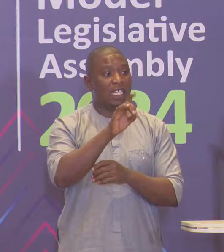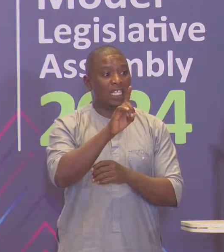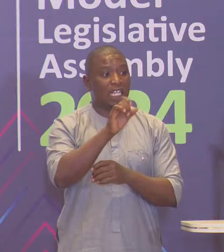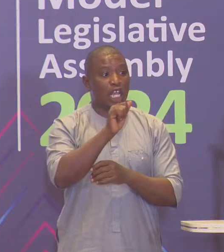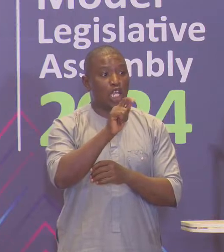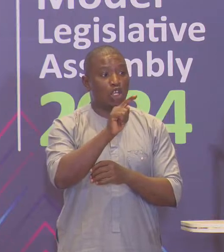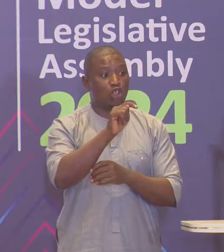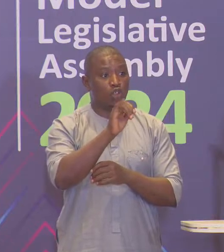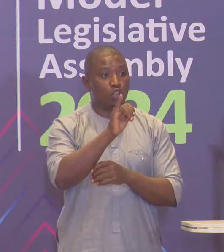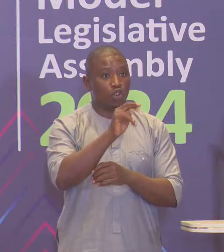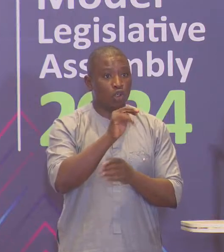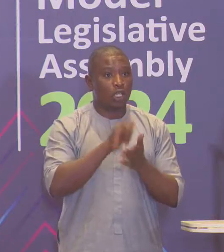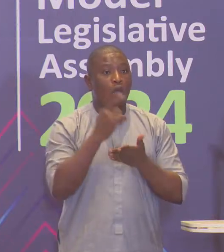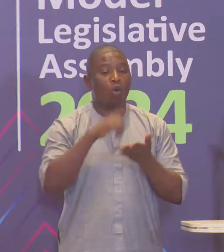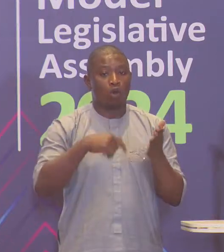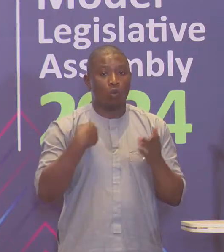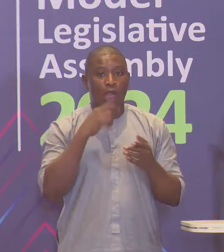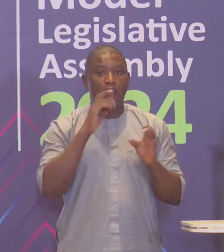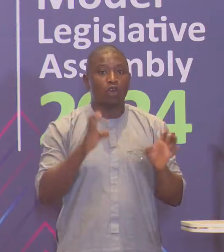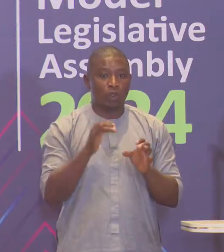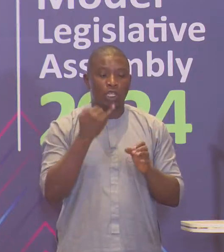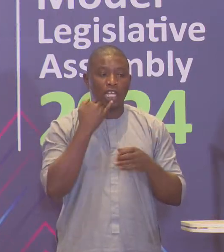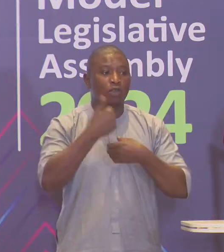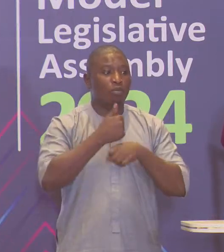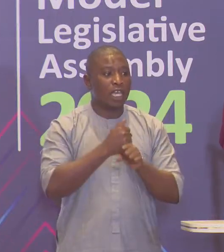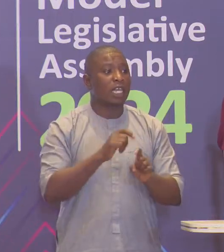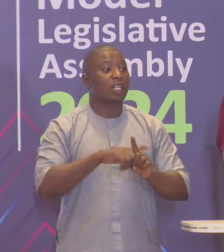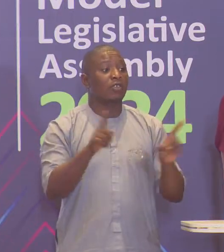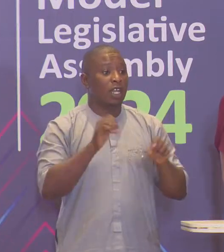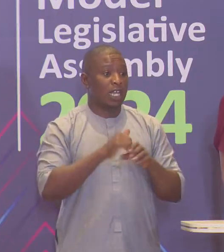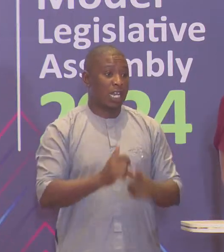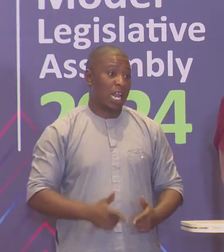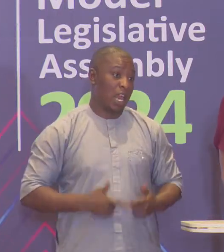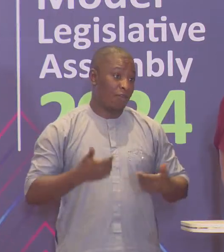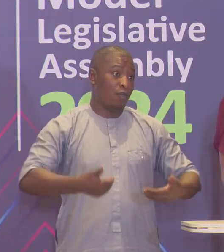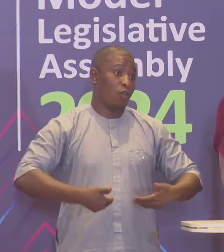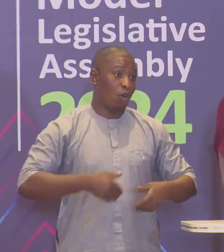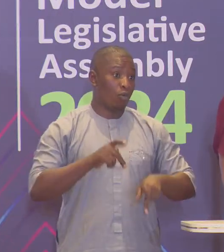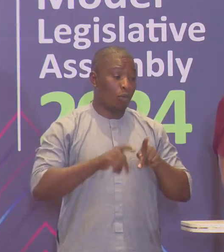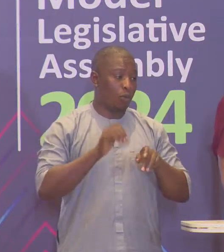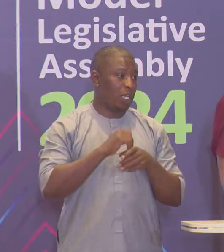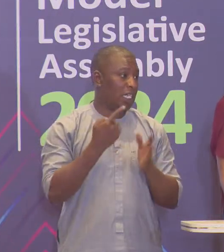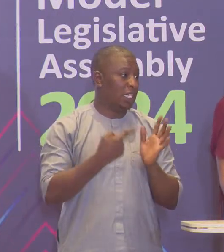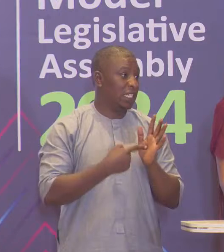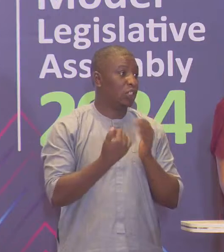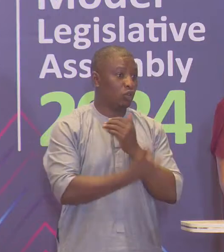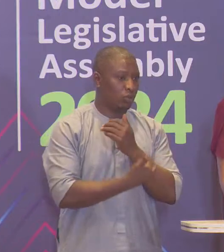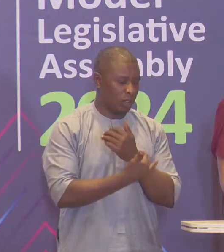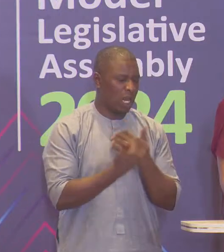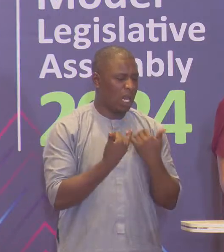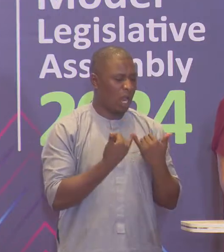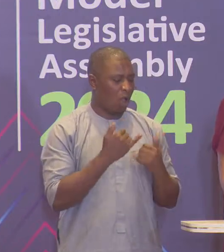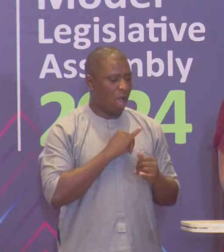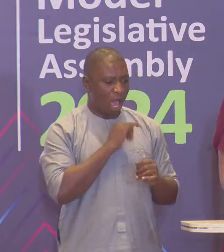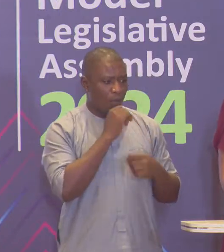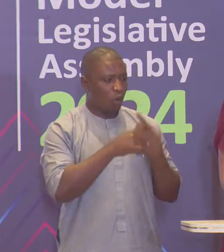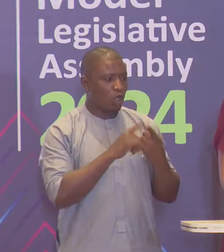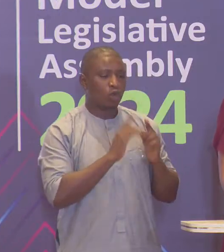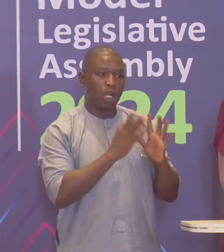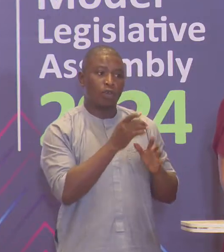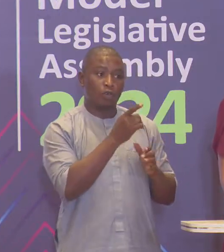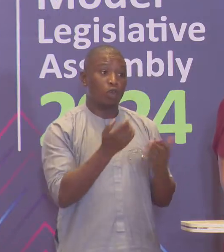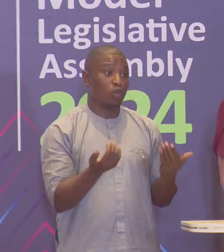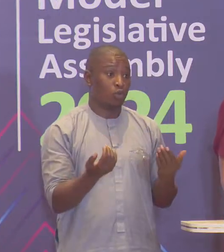we are doing is indeed making a difference in the lives of young people in this country. Now, I'm going to leave you today with a